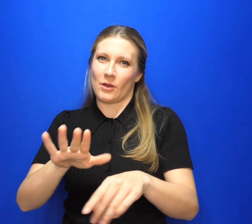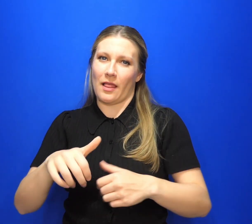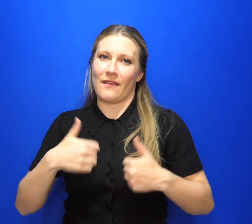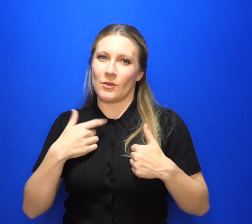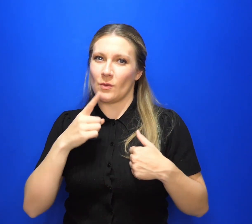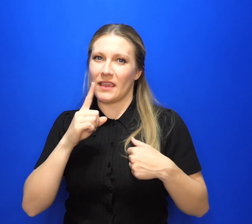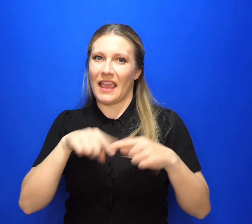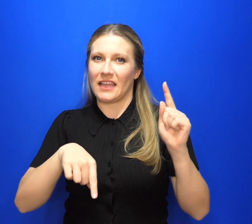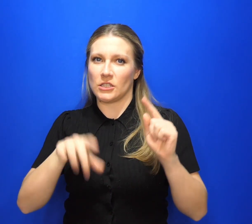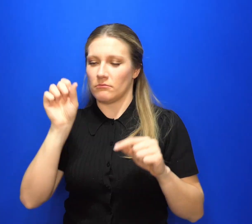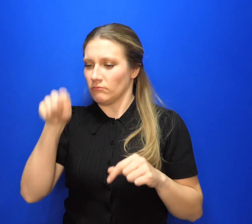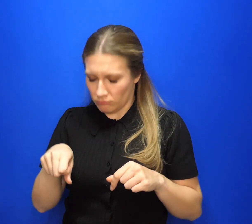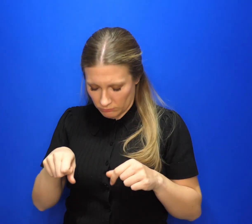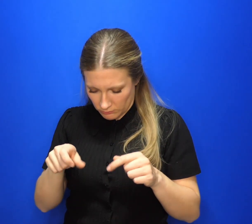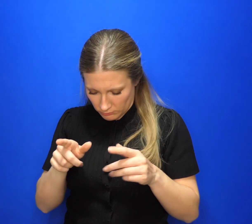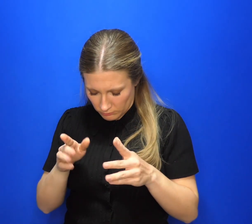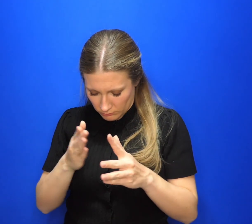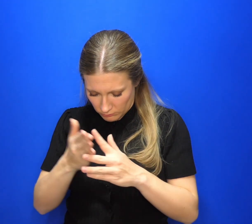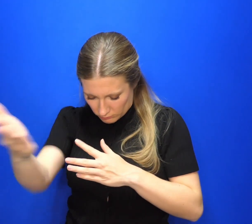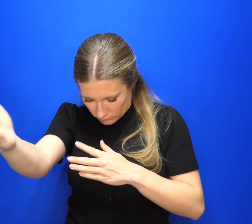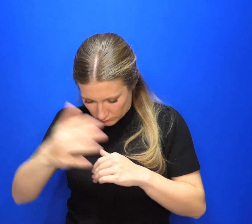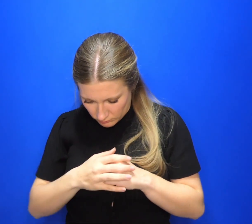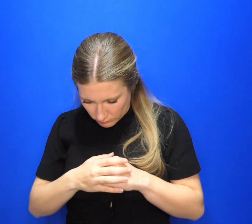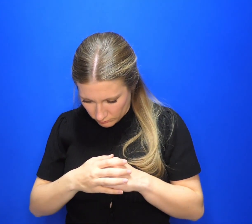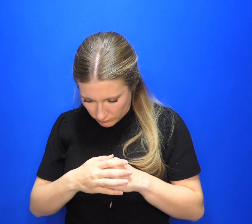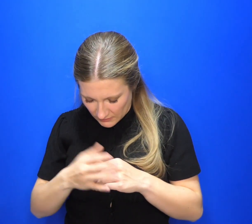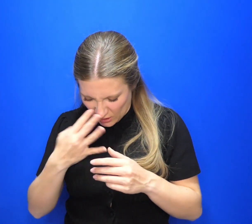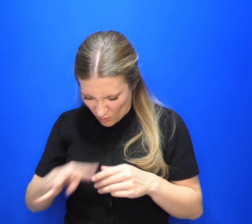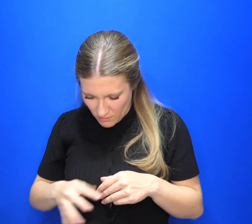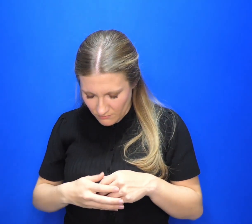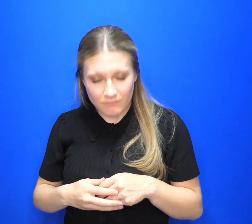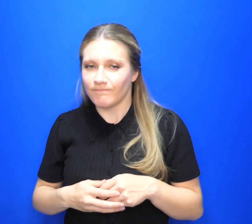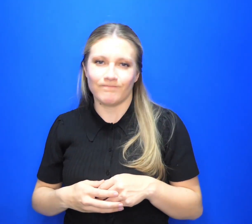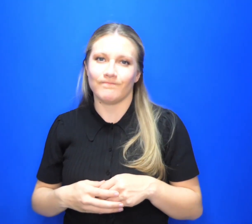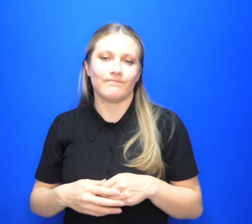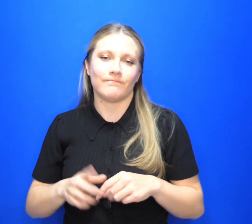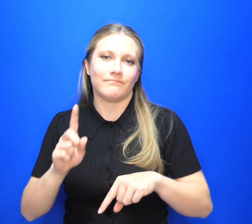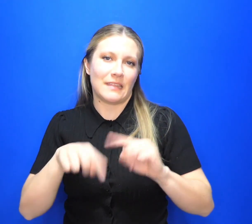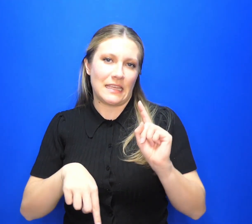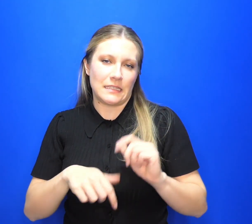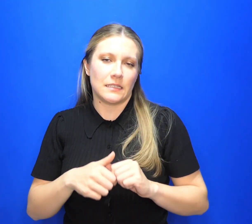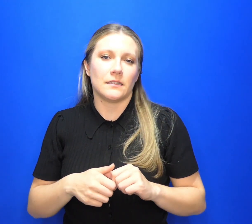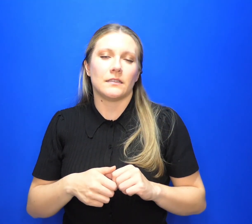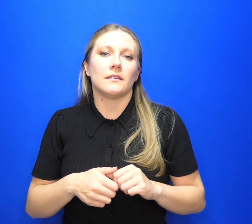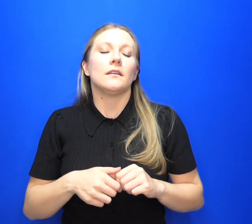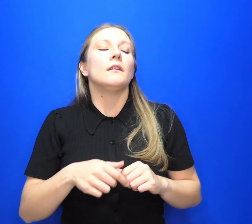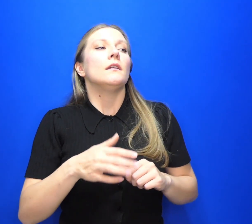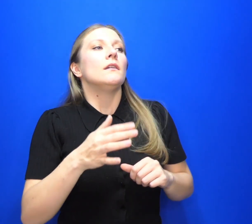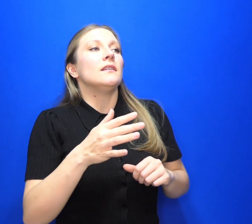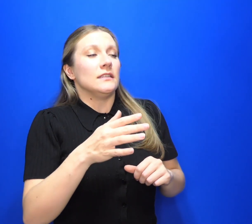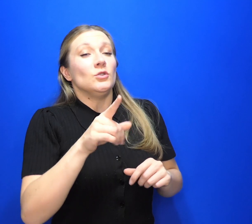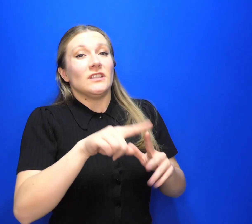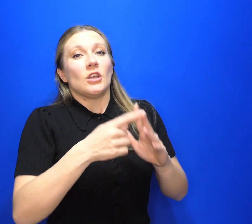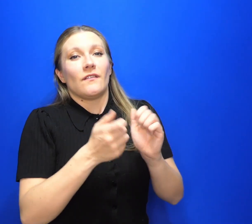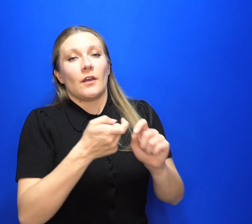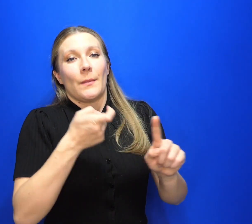work that way. And you can start, from an adult perspective of a major change to your structure or your